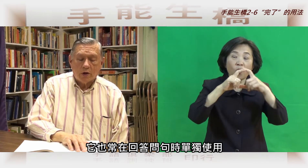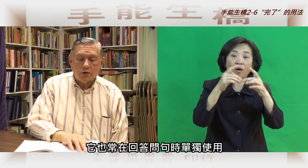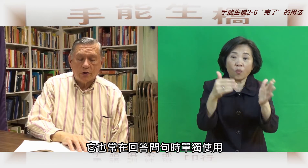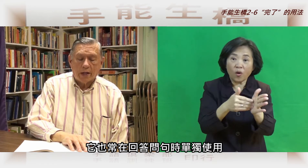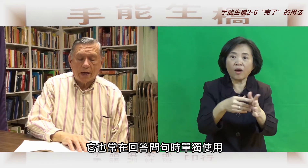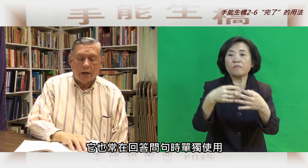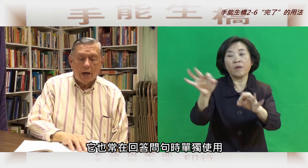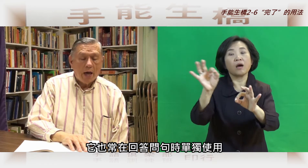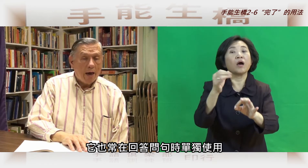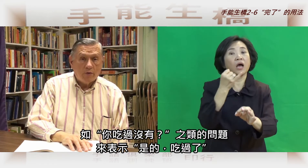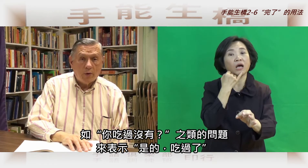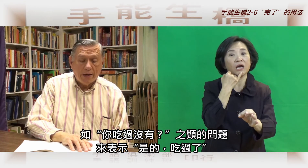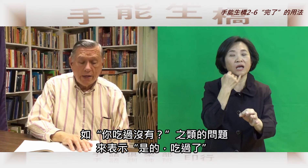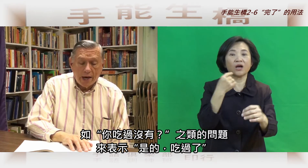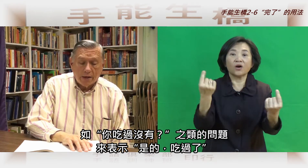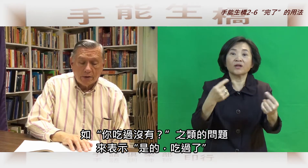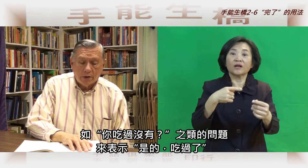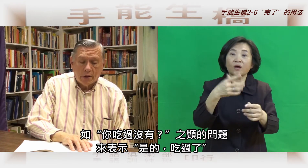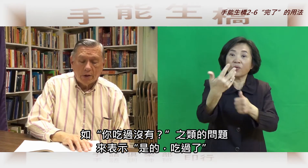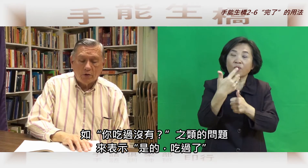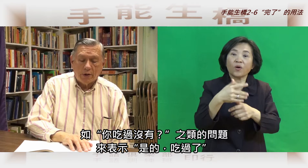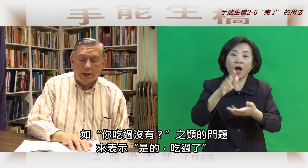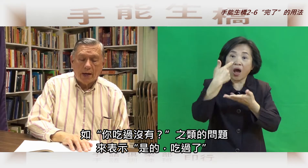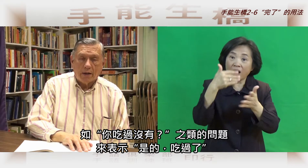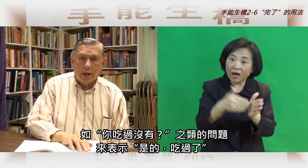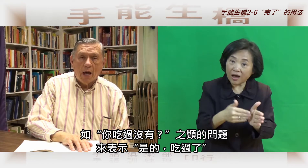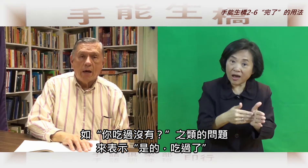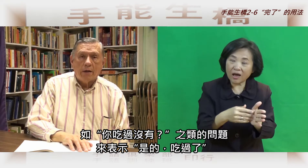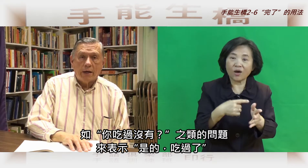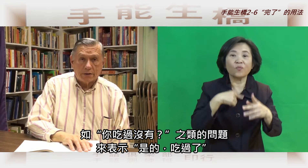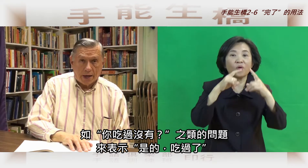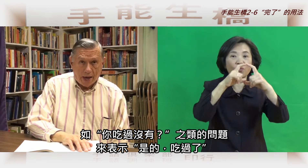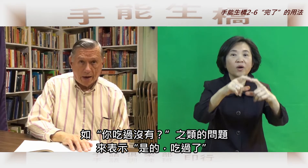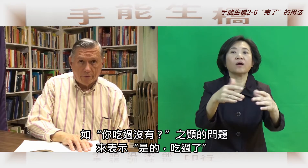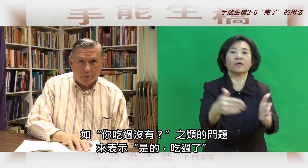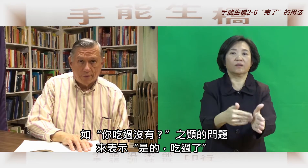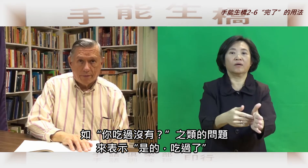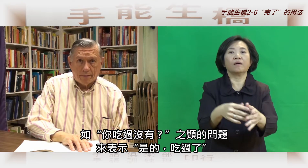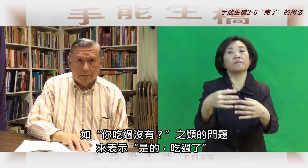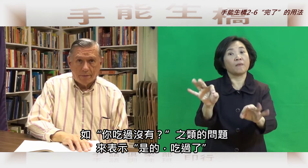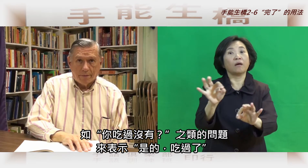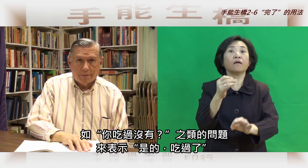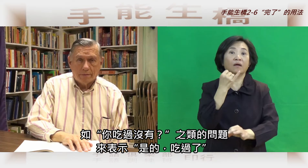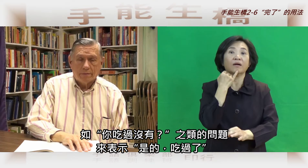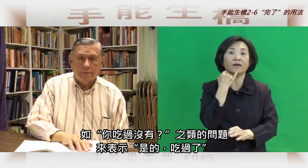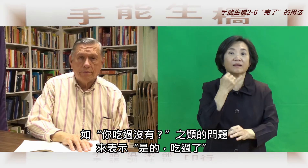response to a question like, have you eaten yet? To indicate, yes, I have.